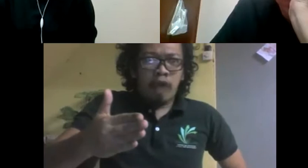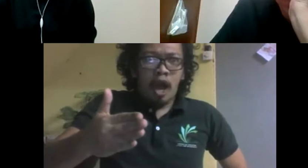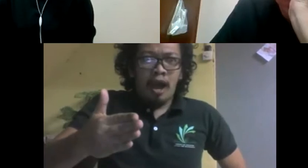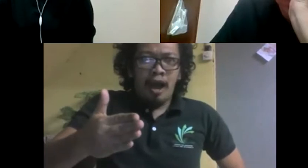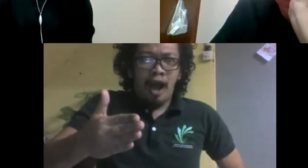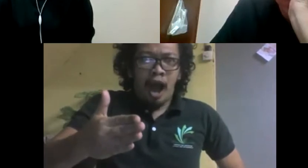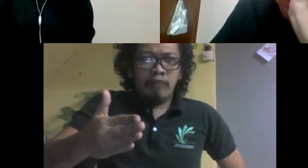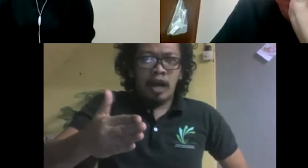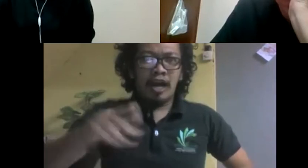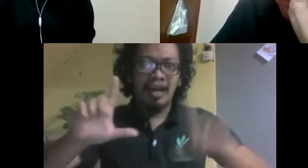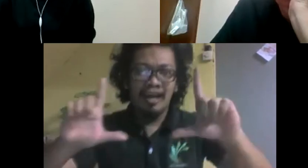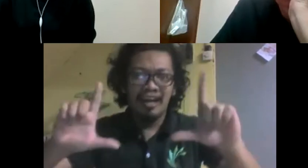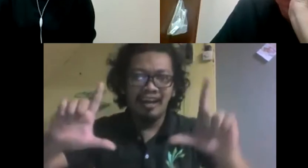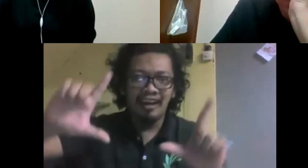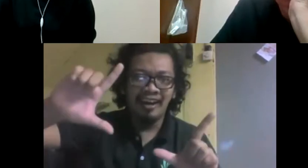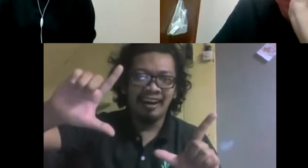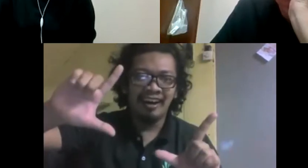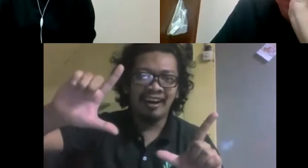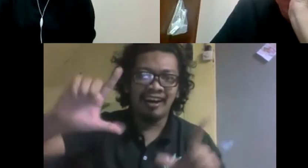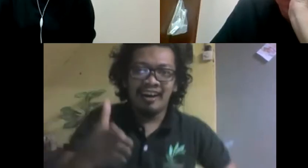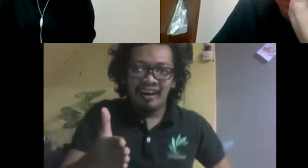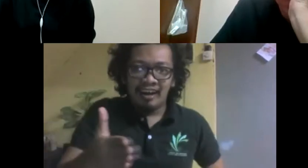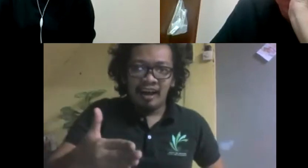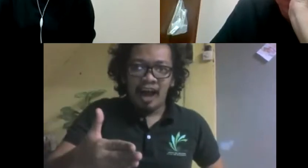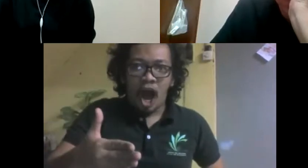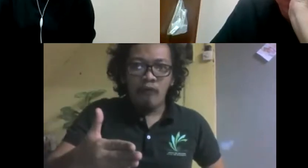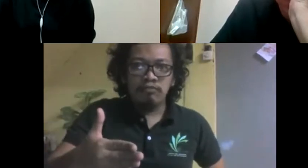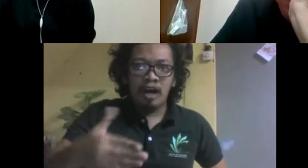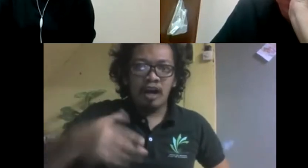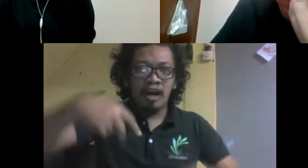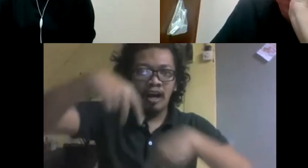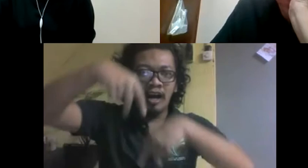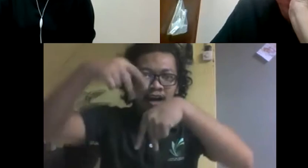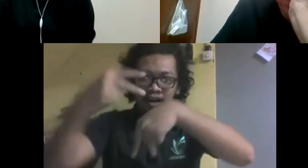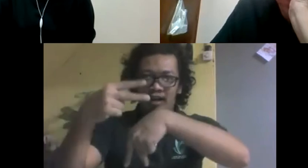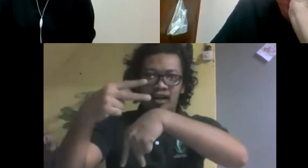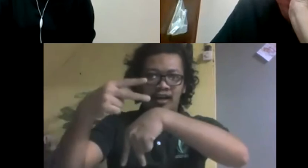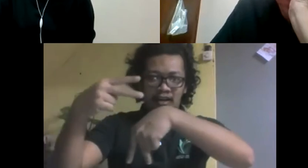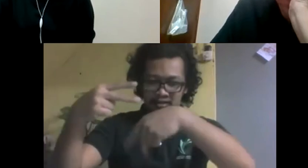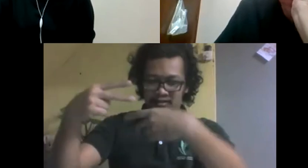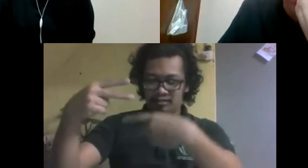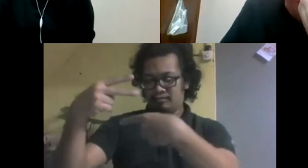I'm concerned though is the 45-degree or those